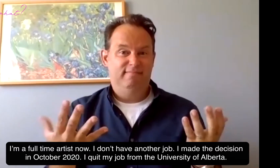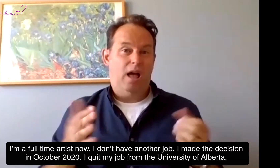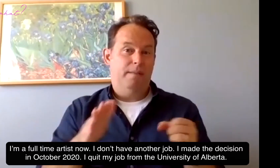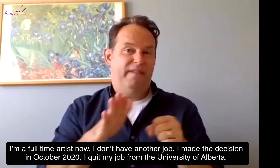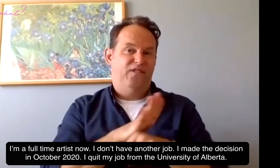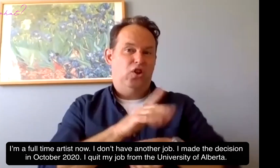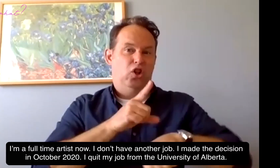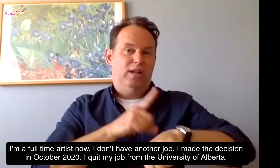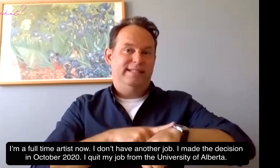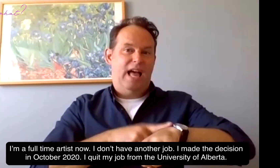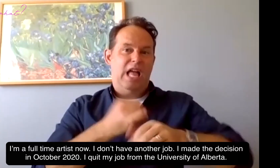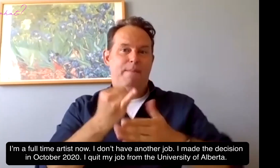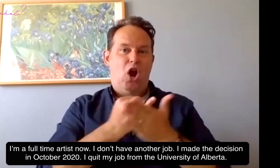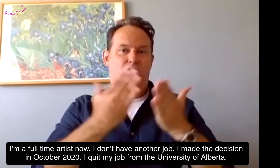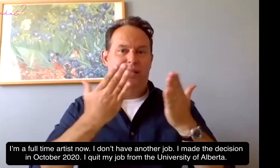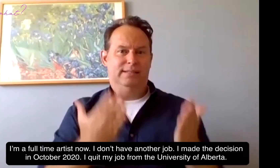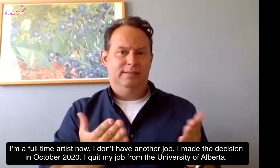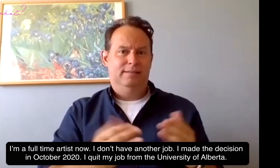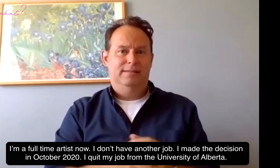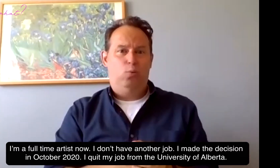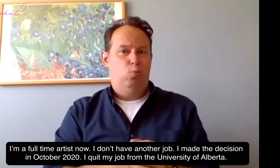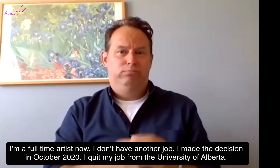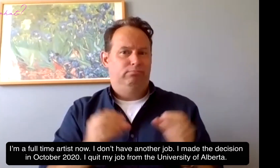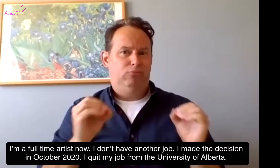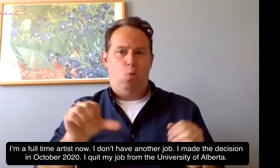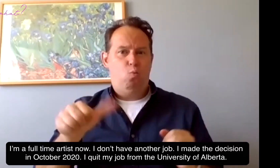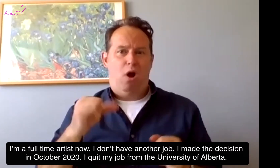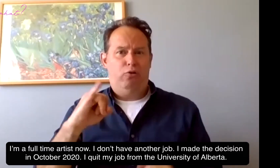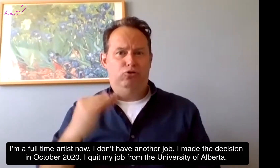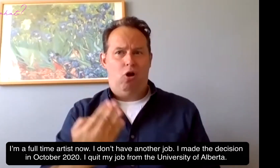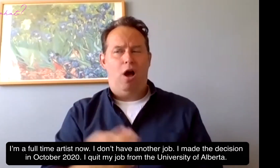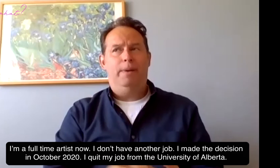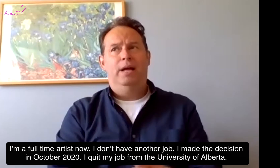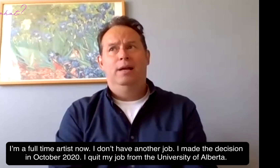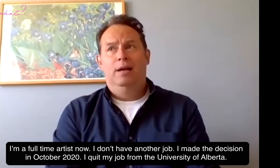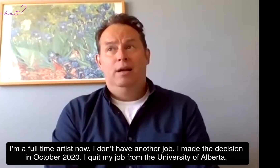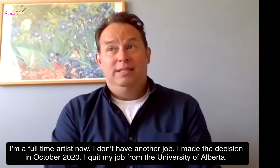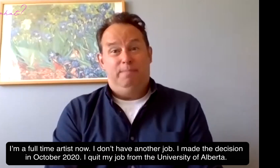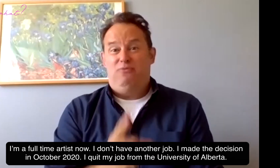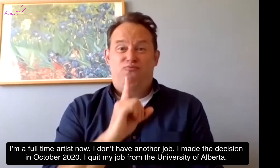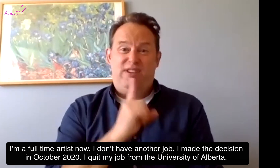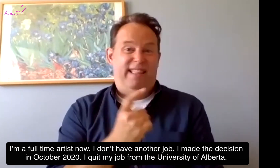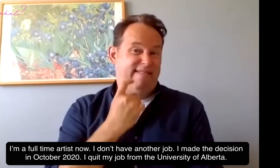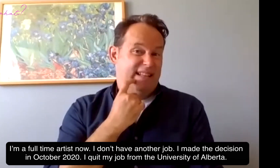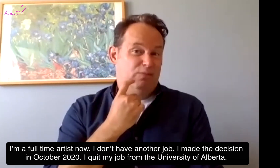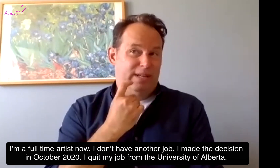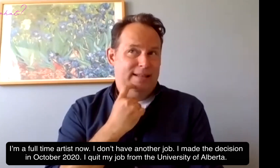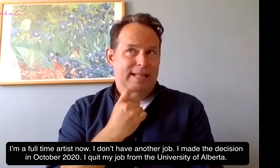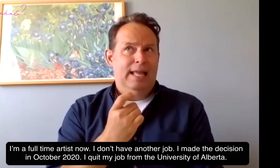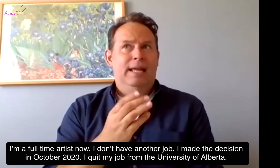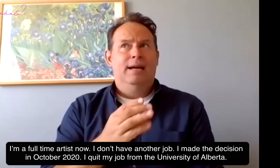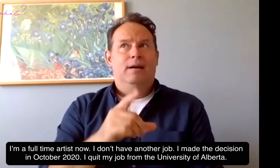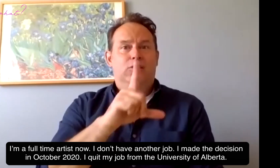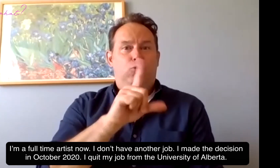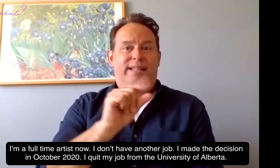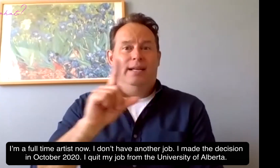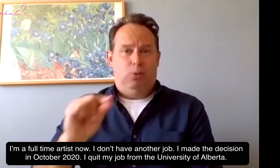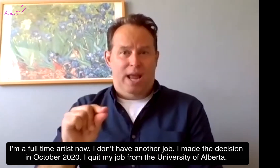I'm a full-time artist now. I don't have another job. I made the decision in October of